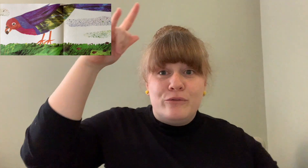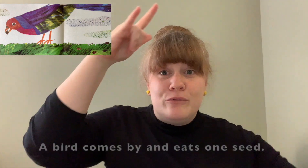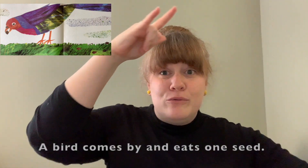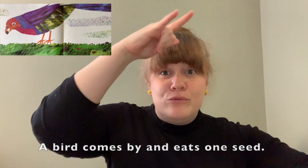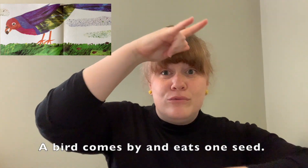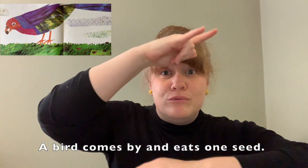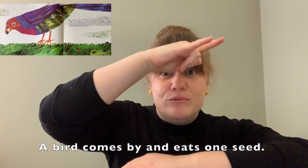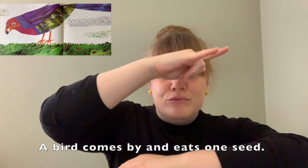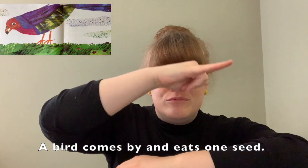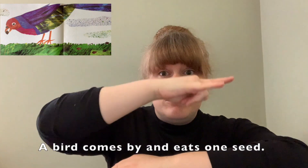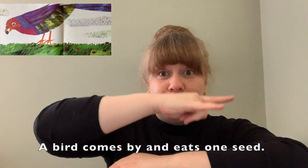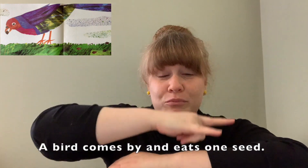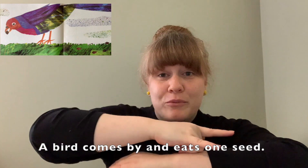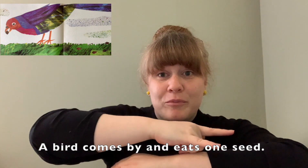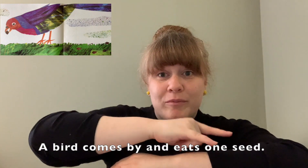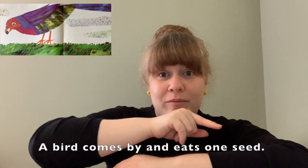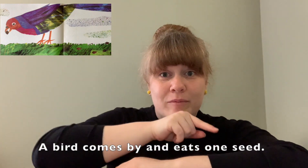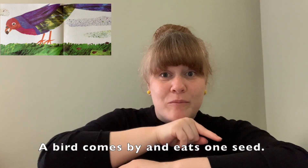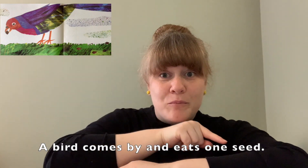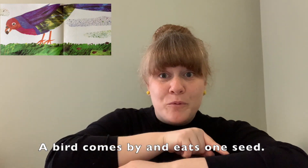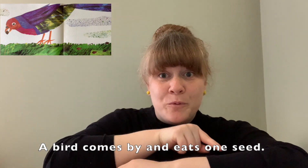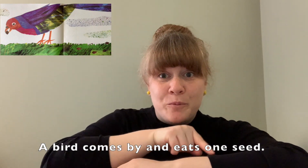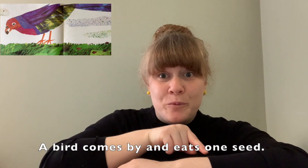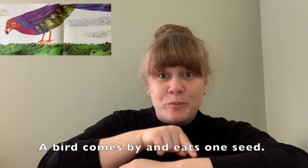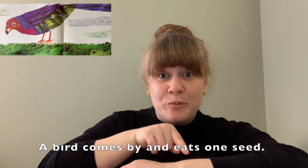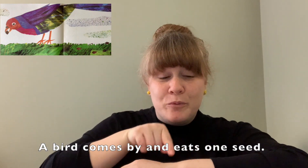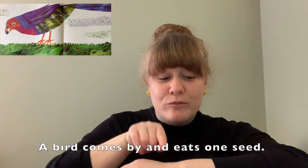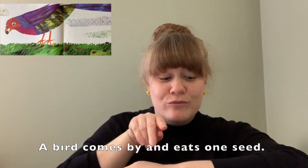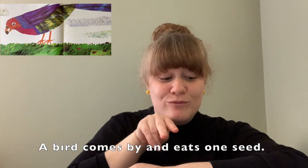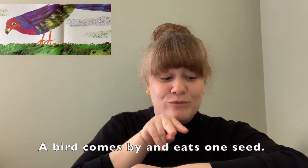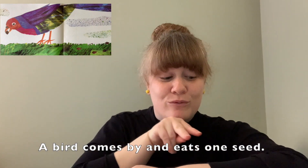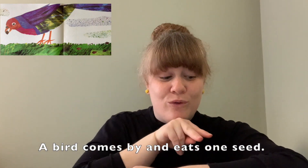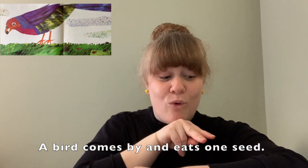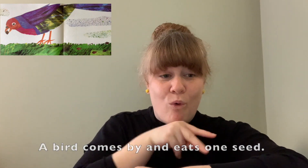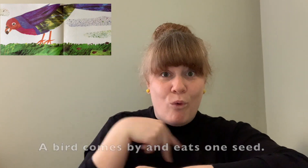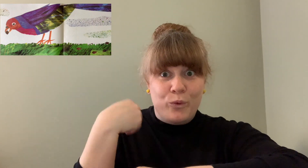A bird comes by and eats one seed.